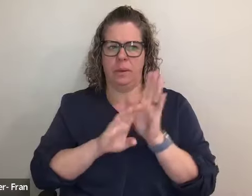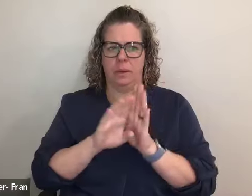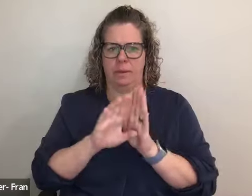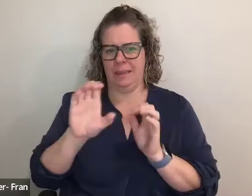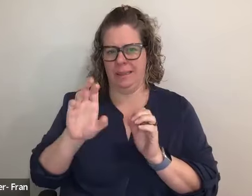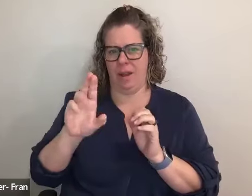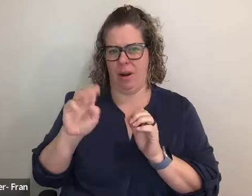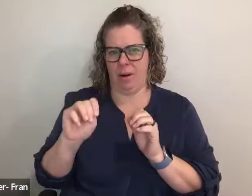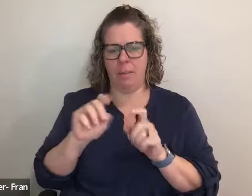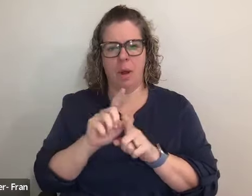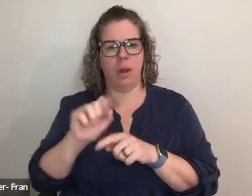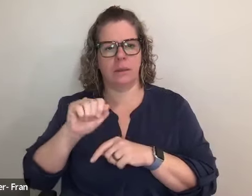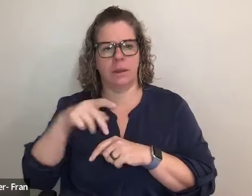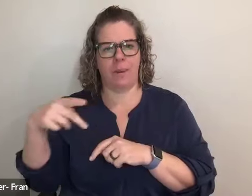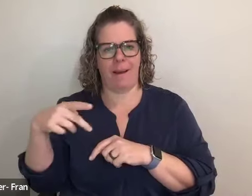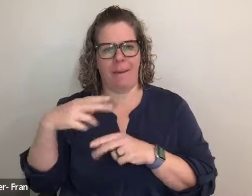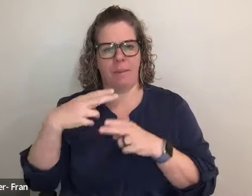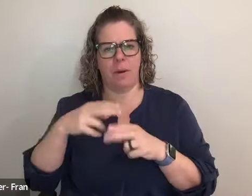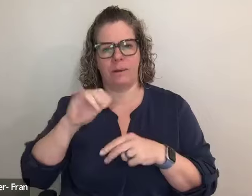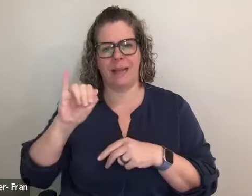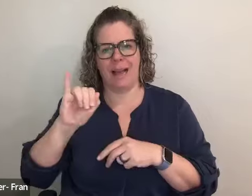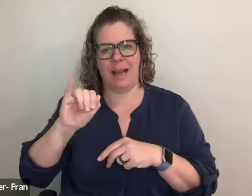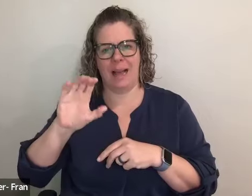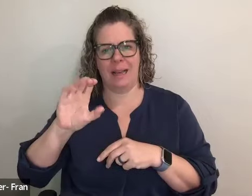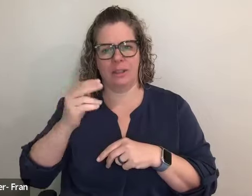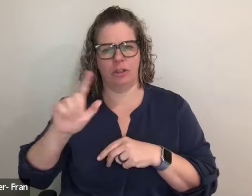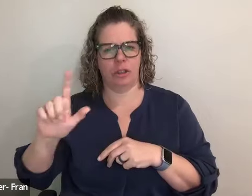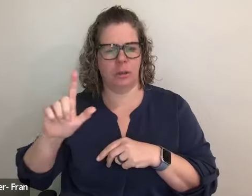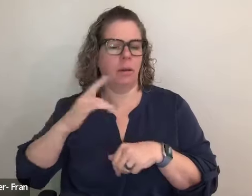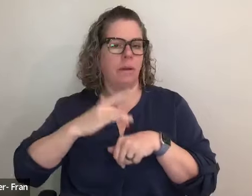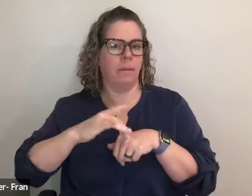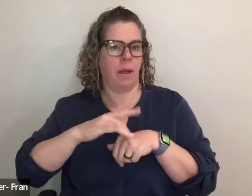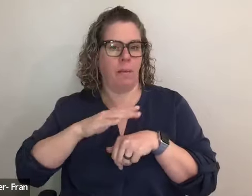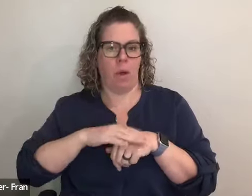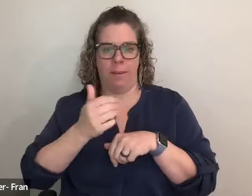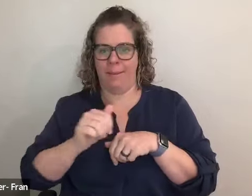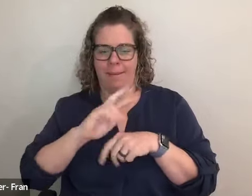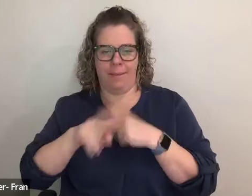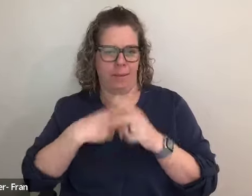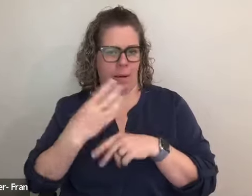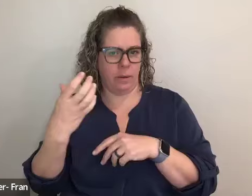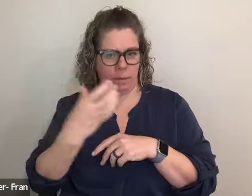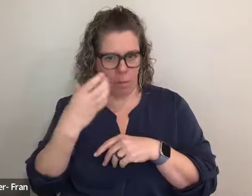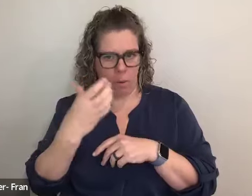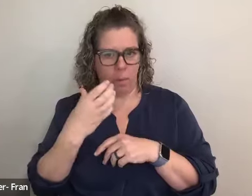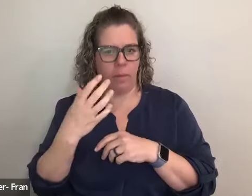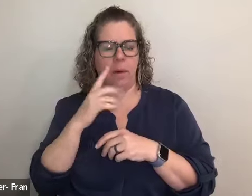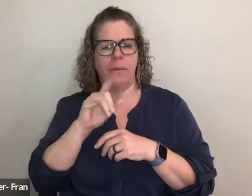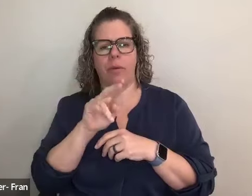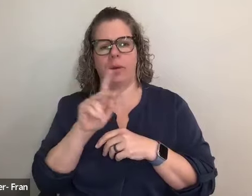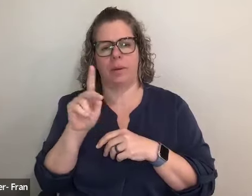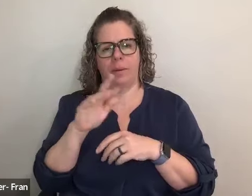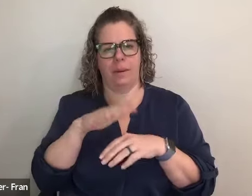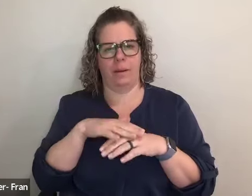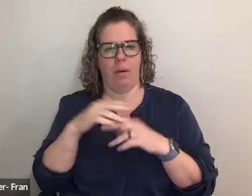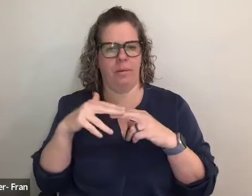it also has an app called iChill. It's available through iPhone or Android. There is a link in the PowerPoint. You can also just go to your app